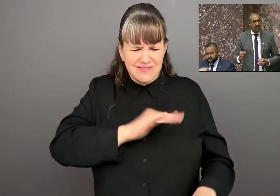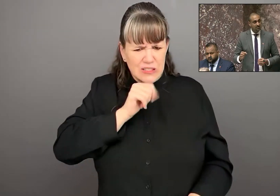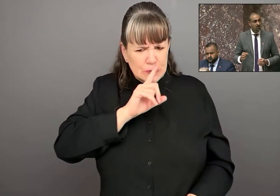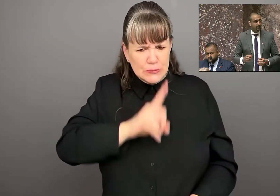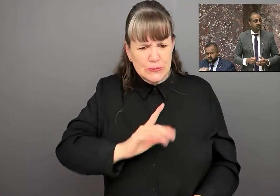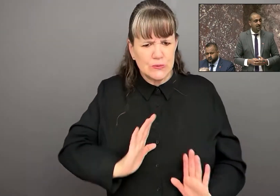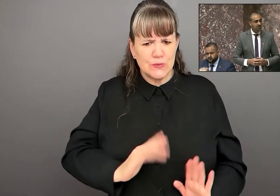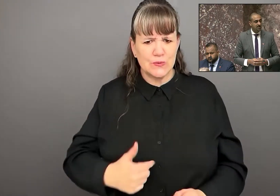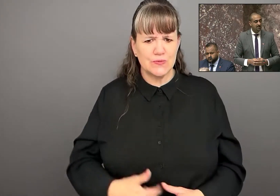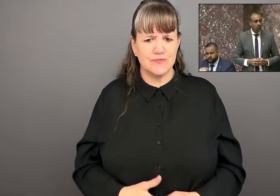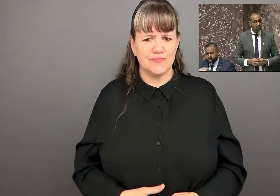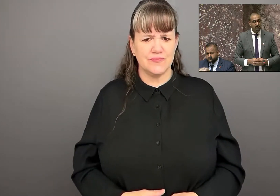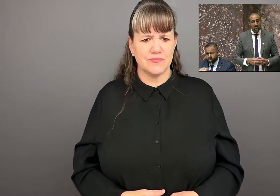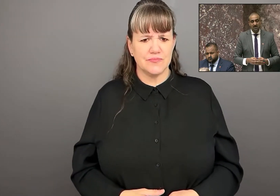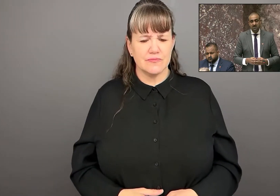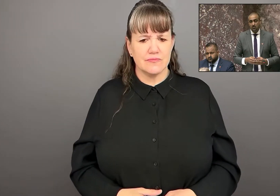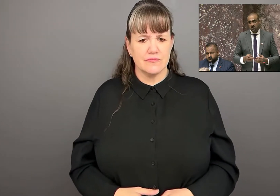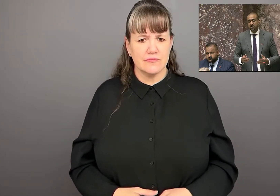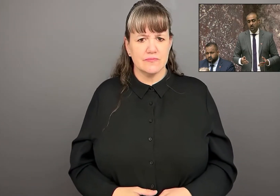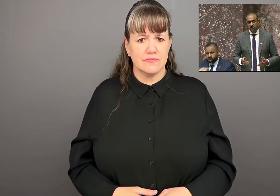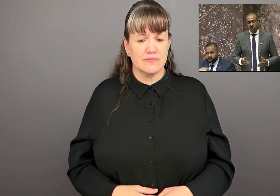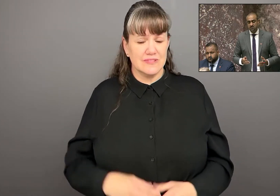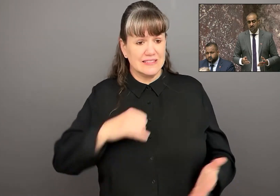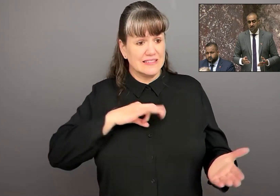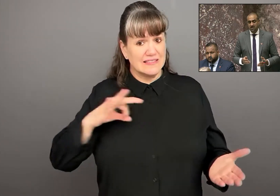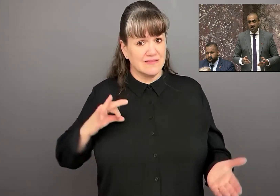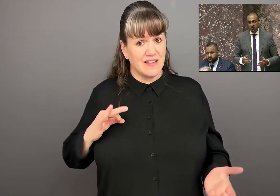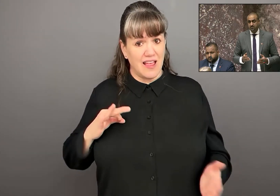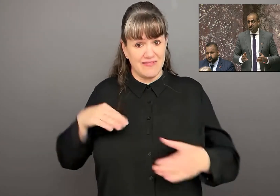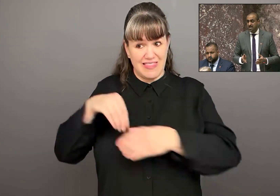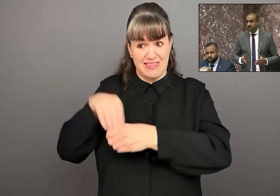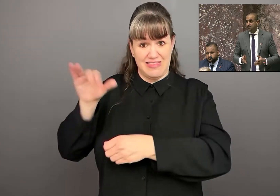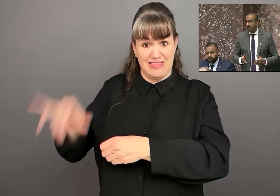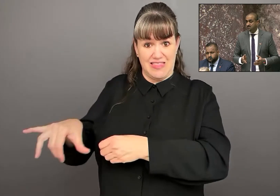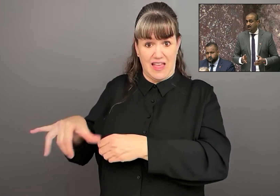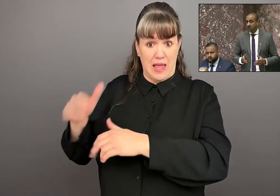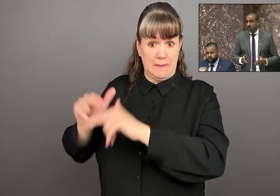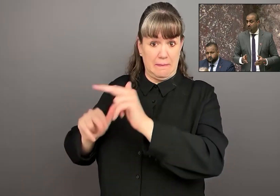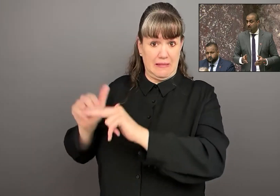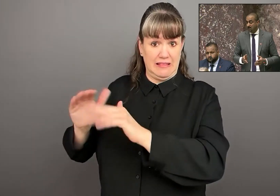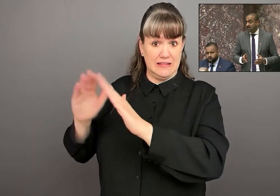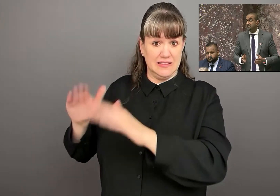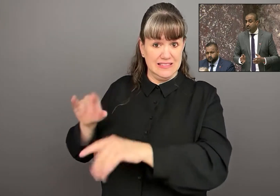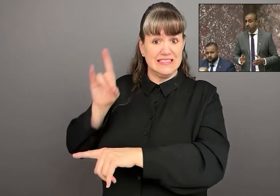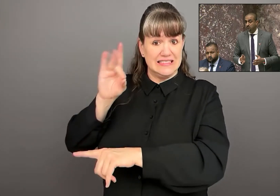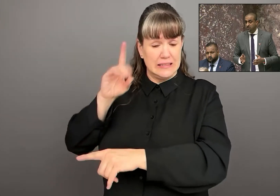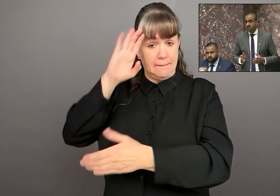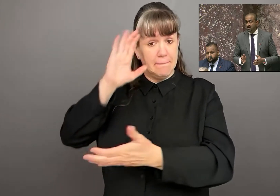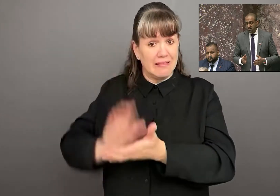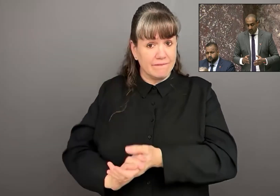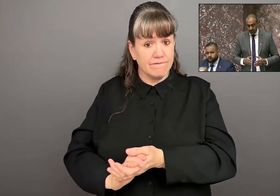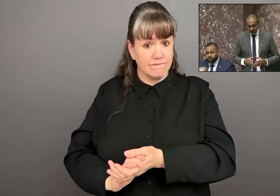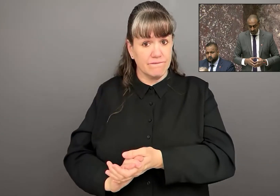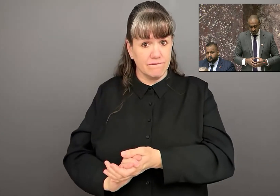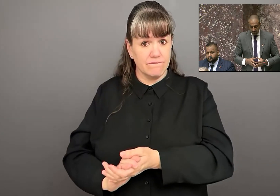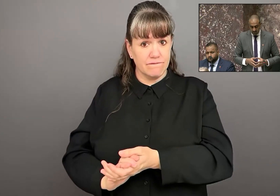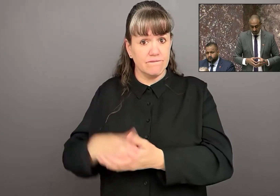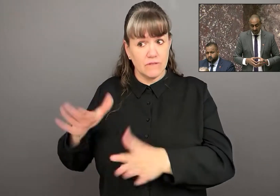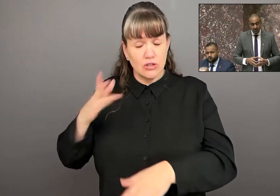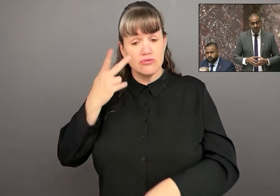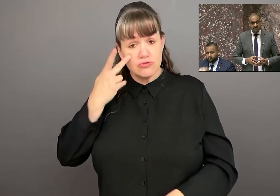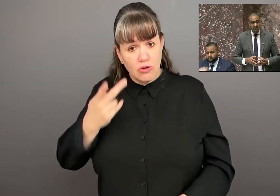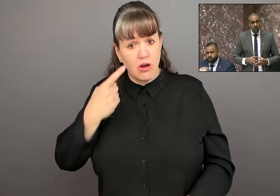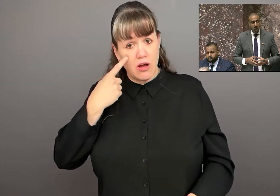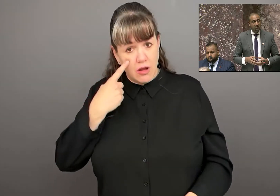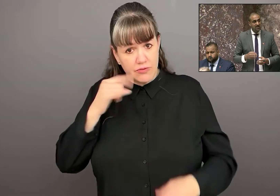a check mark beside their name when in fact it was someone else. It was a mistake made by staff. unacceptable mistake, in my opinion.